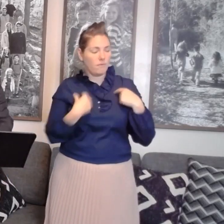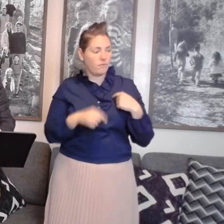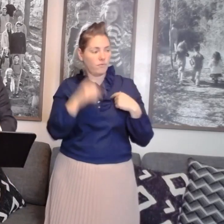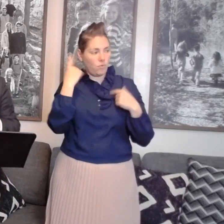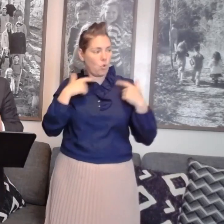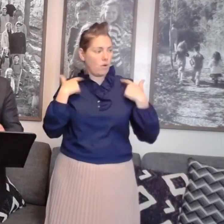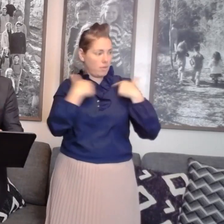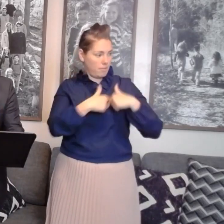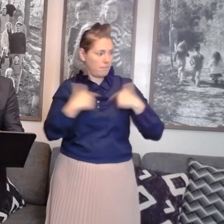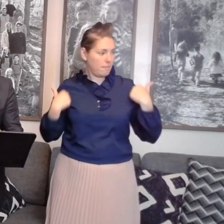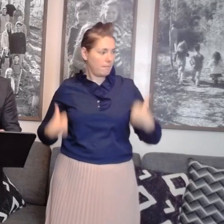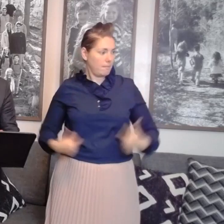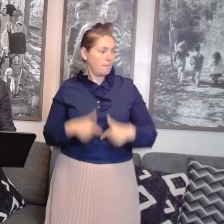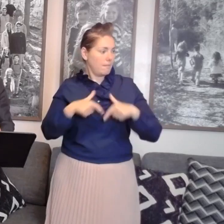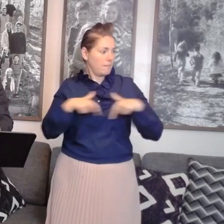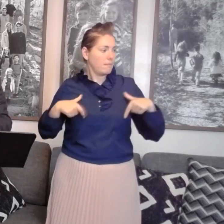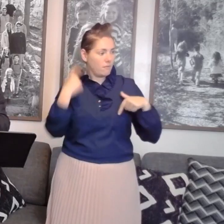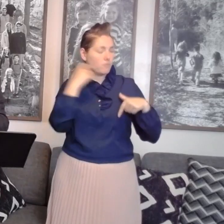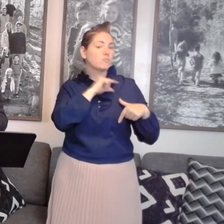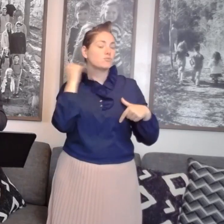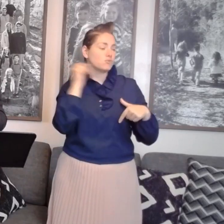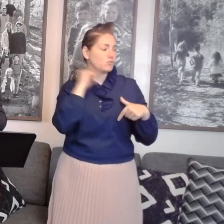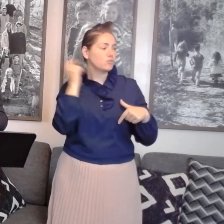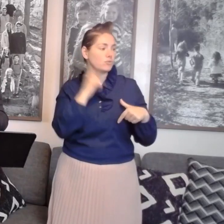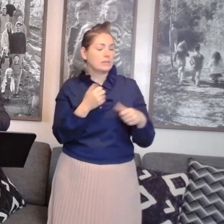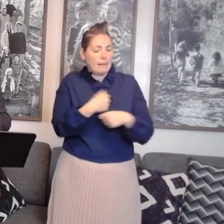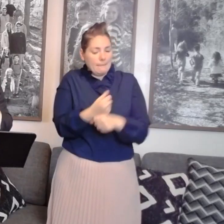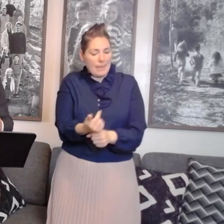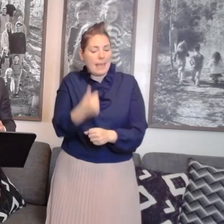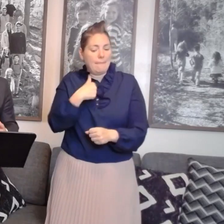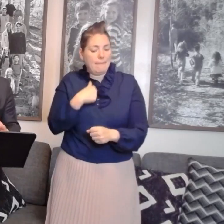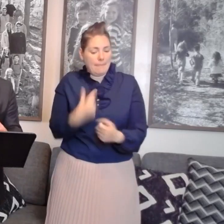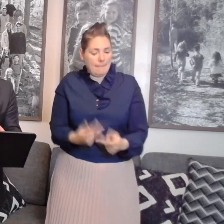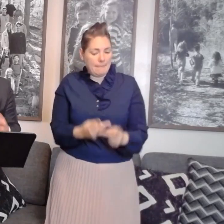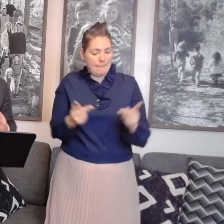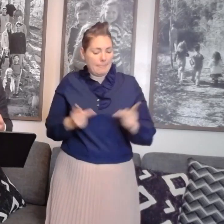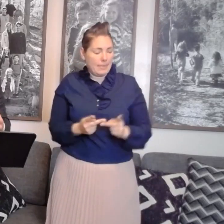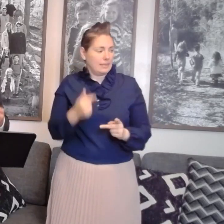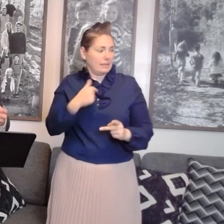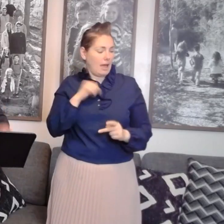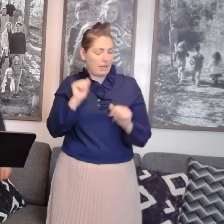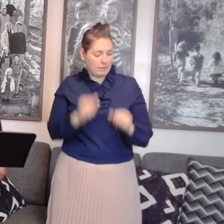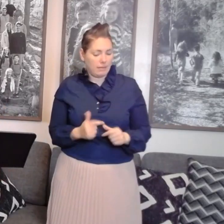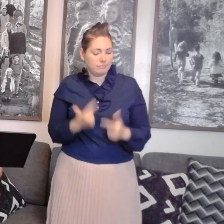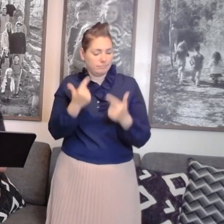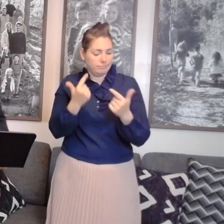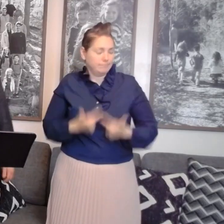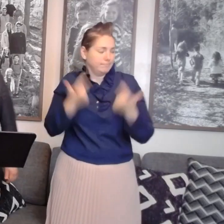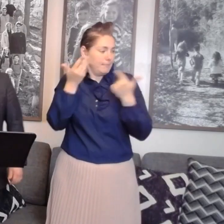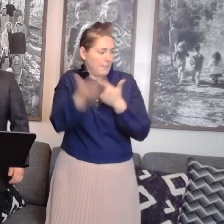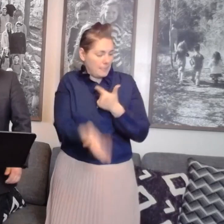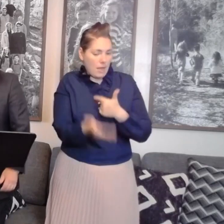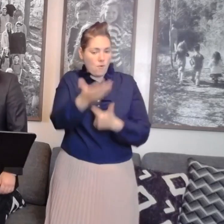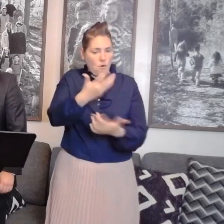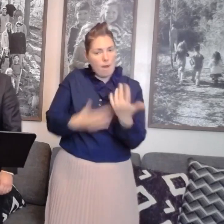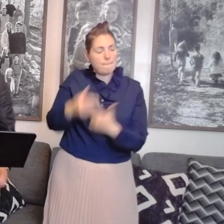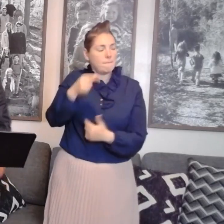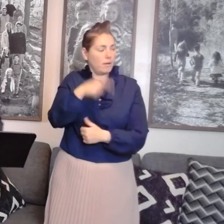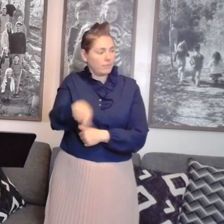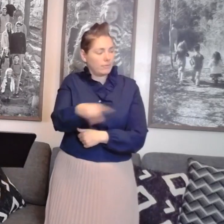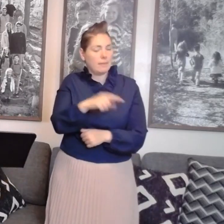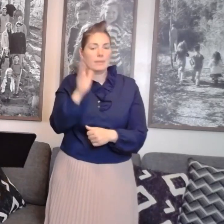me a sanctuary, that I may dwell among them, and I will